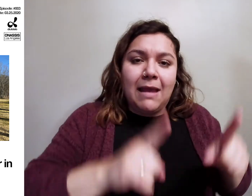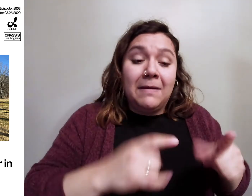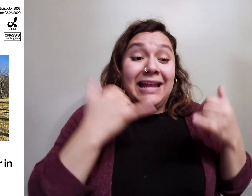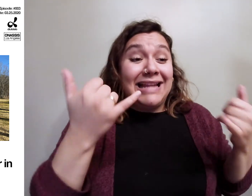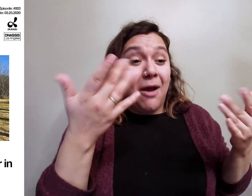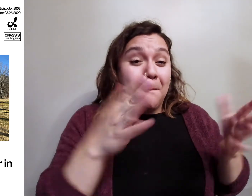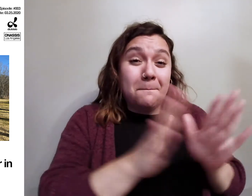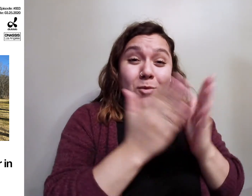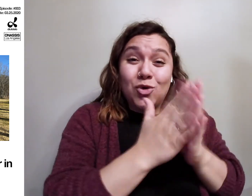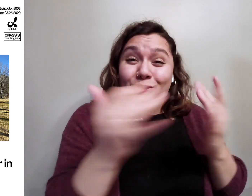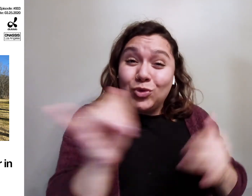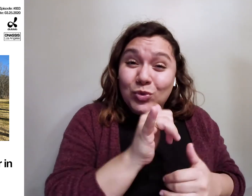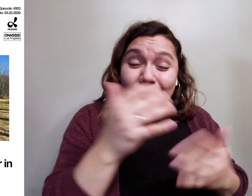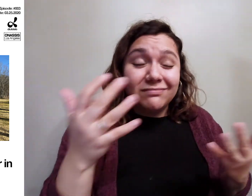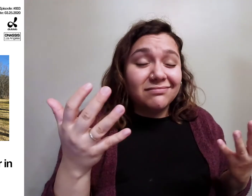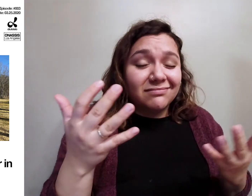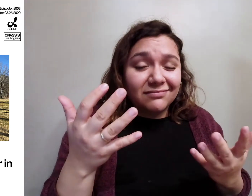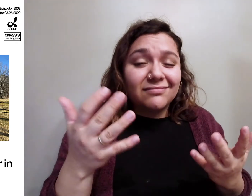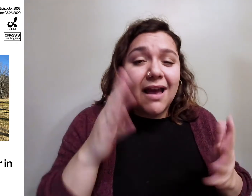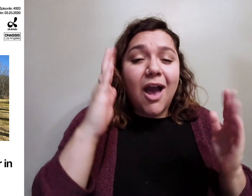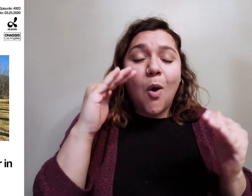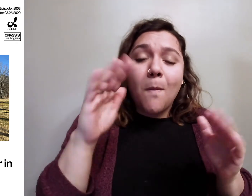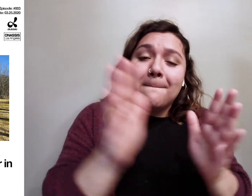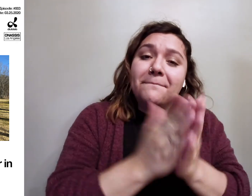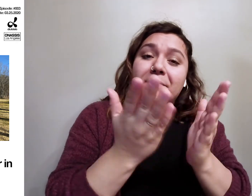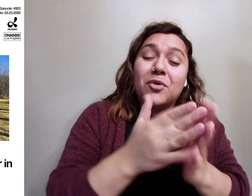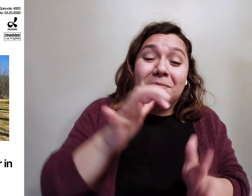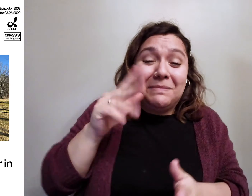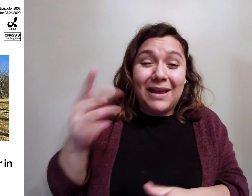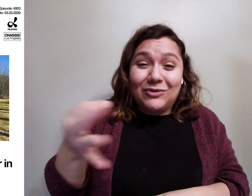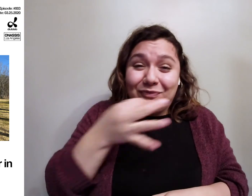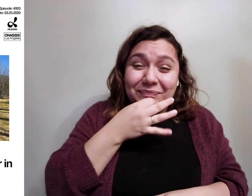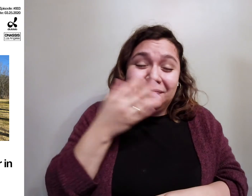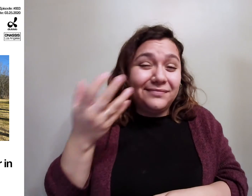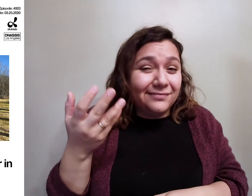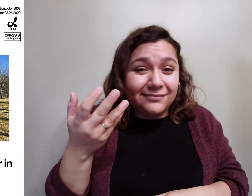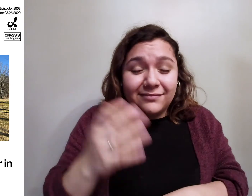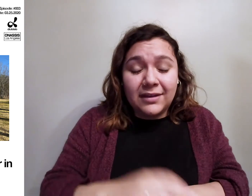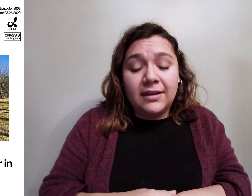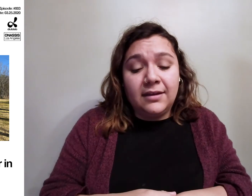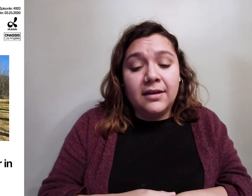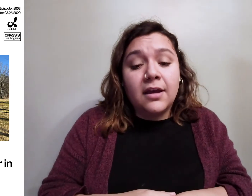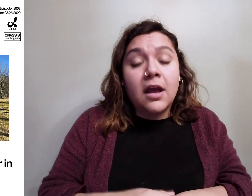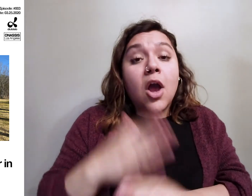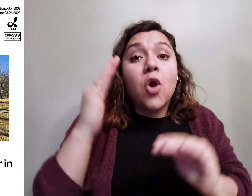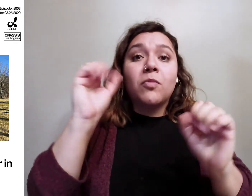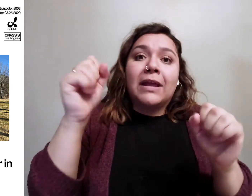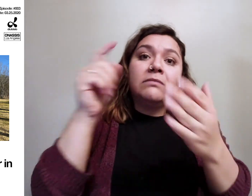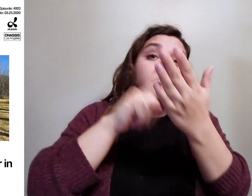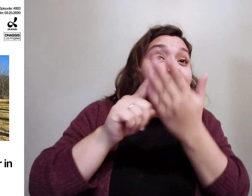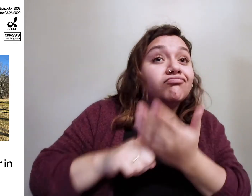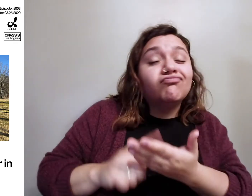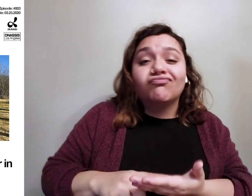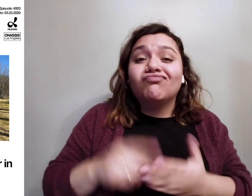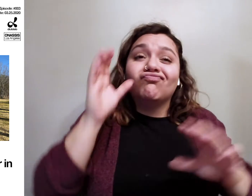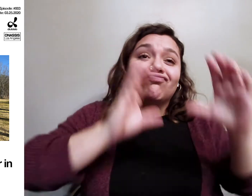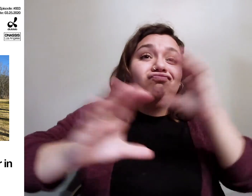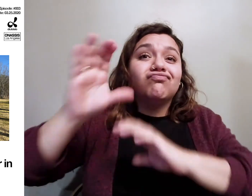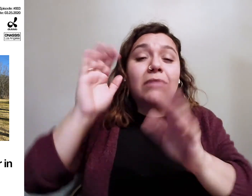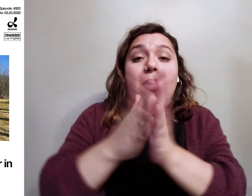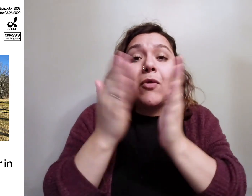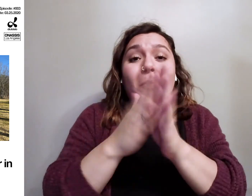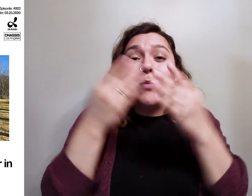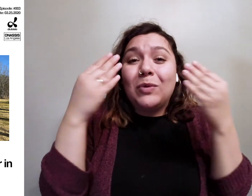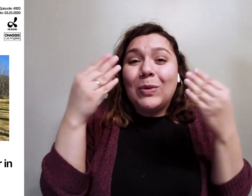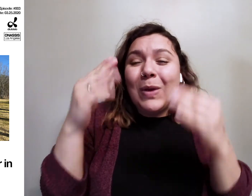people standing very nonchalantly in a completely destroyed library or bookstore, looking at